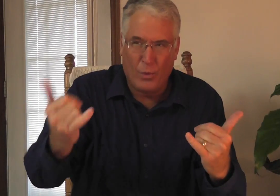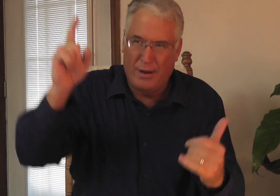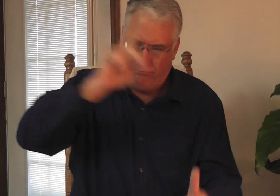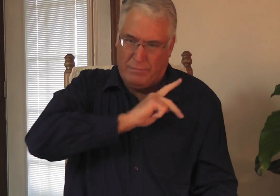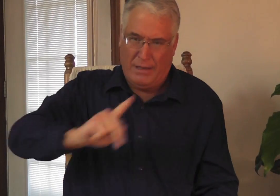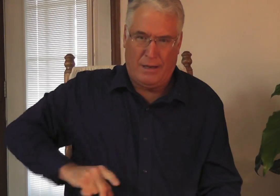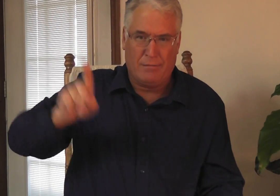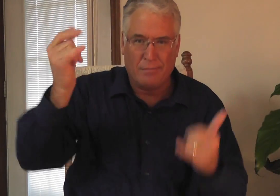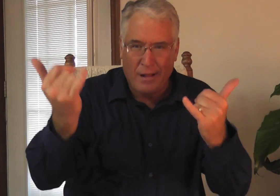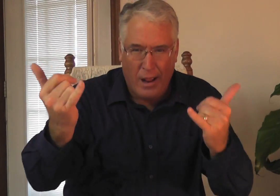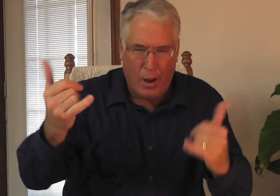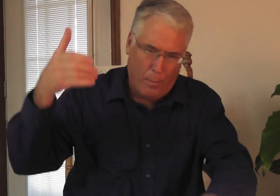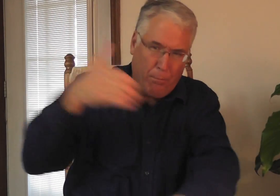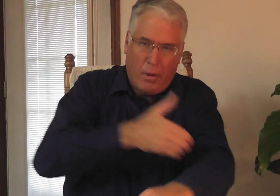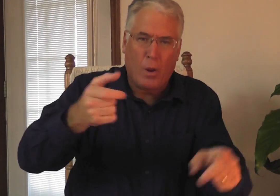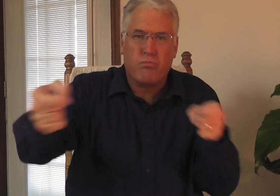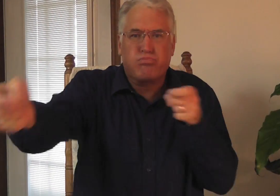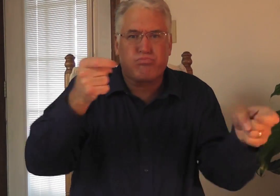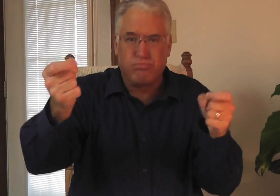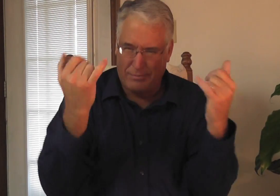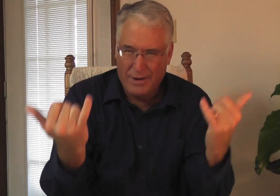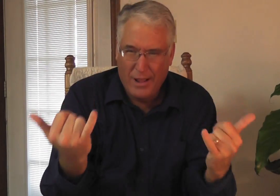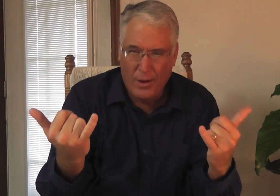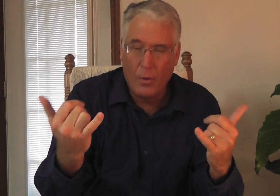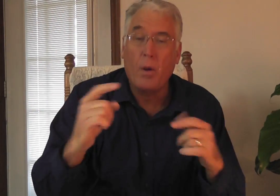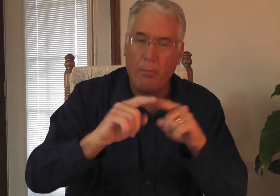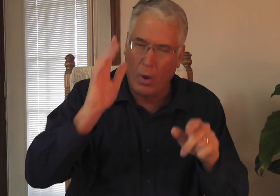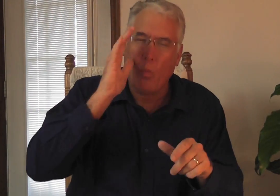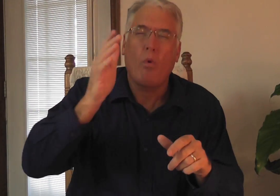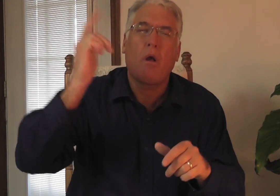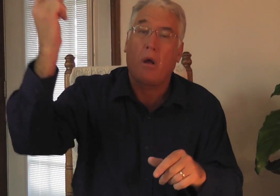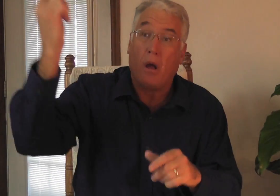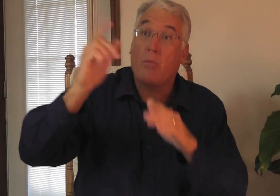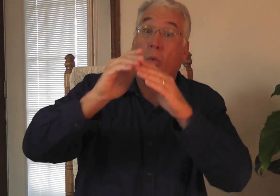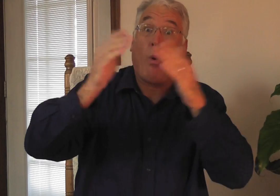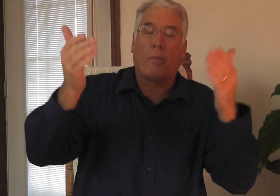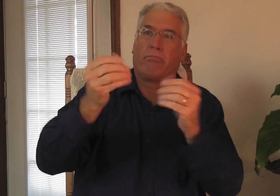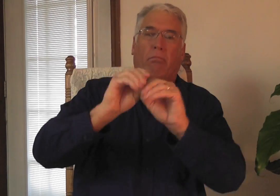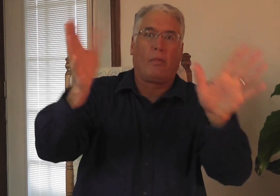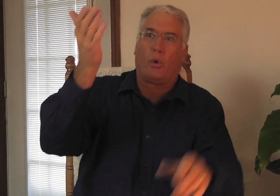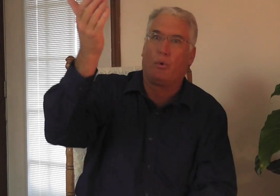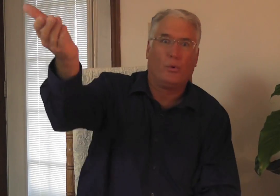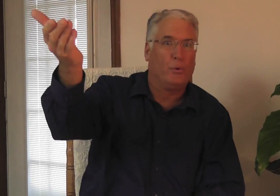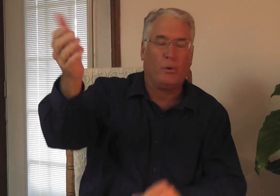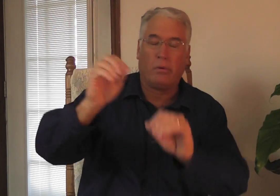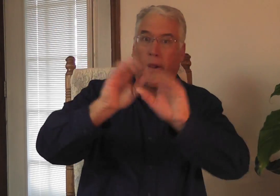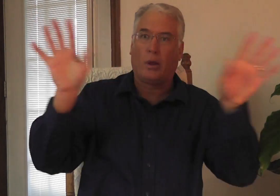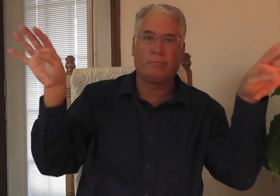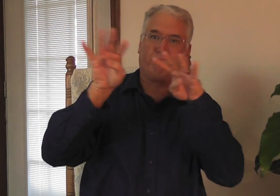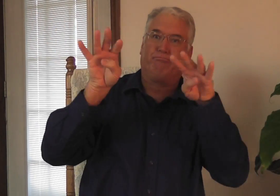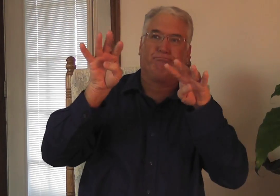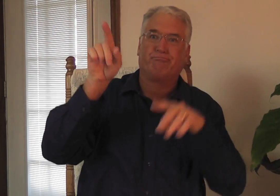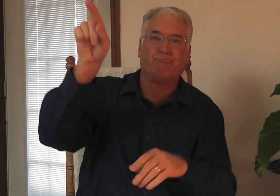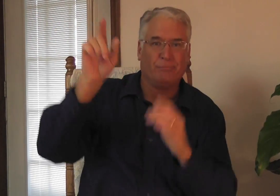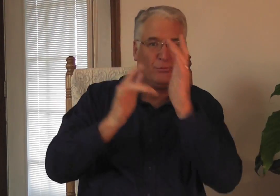reigning in his kingdom right now. He is the powerful king. And he will come back one day in the open. And